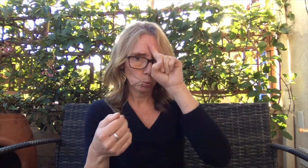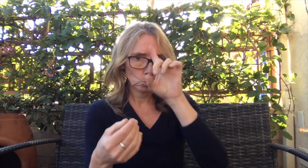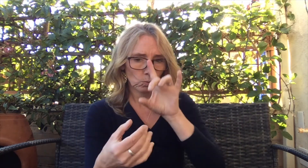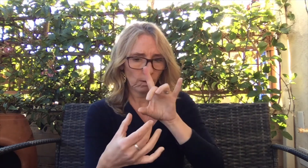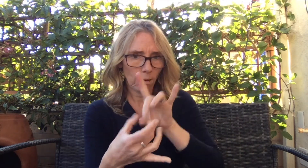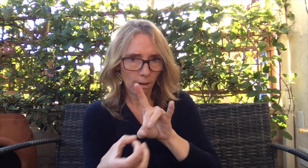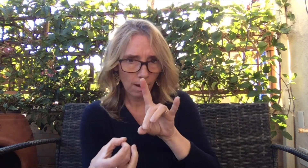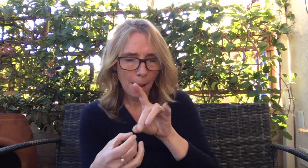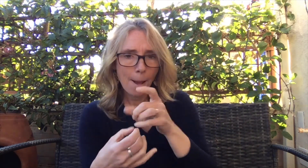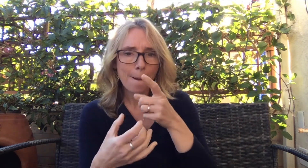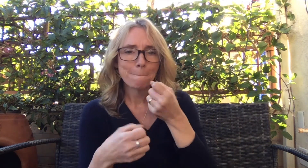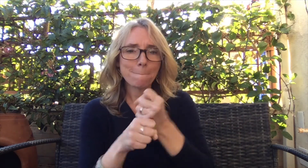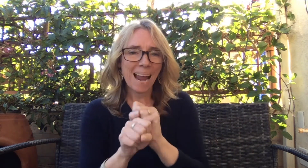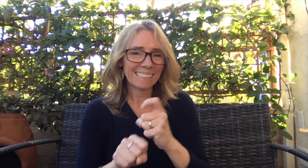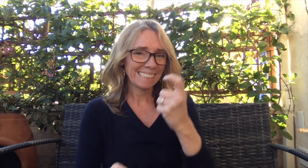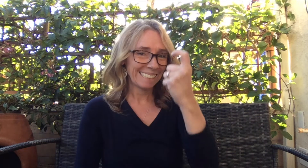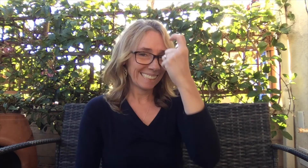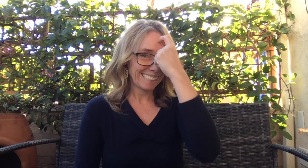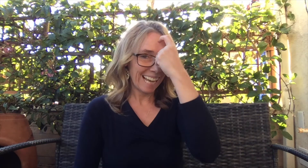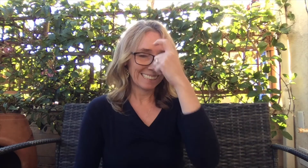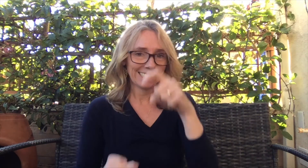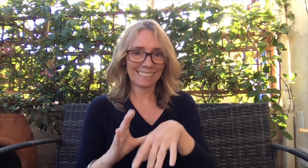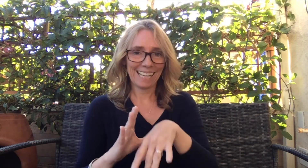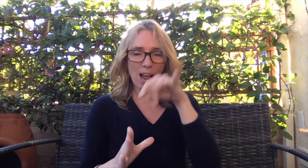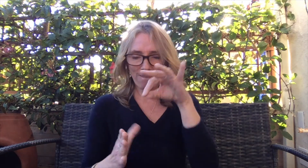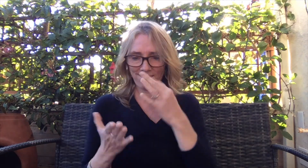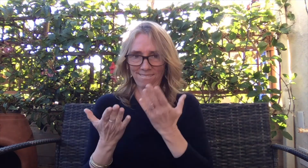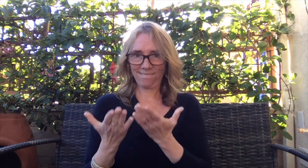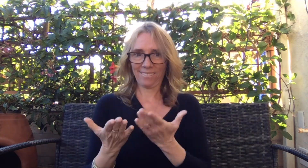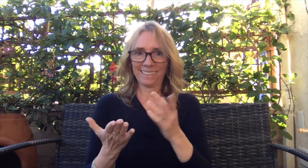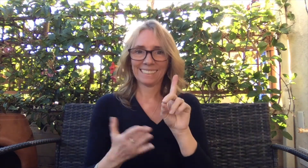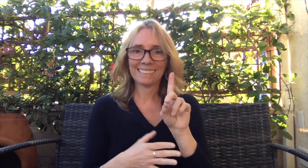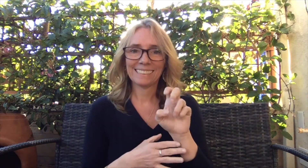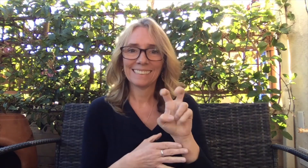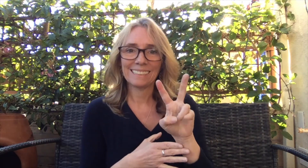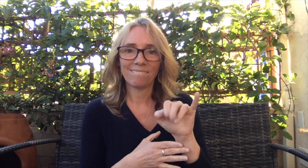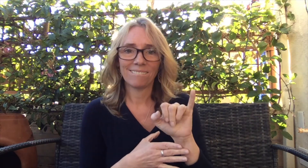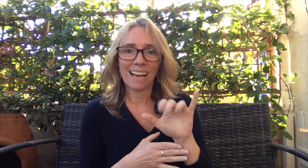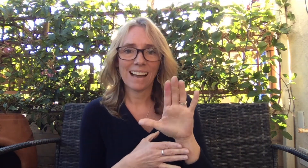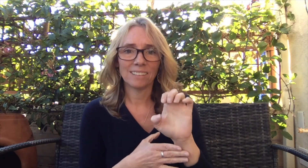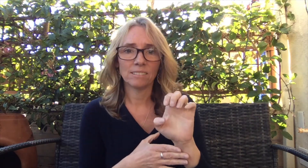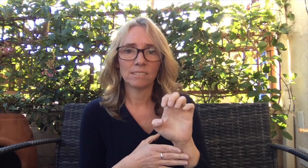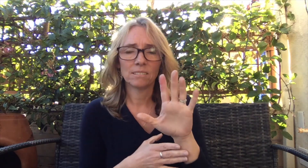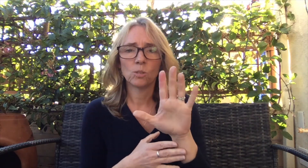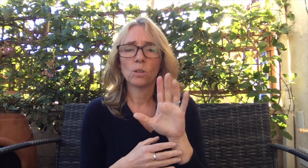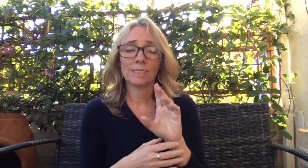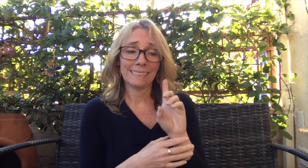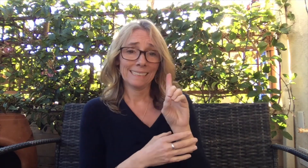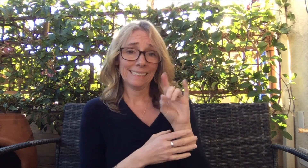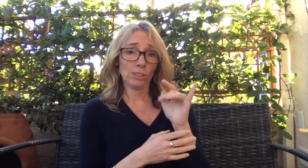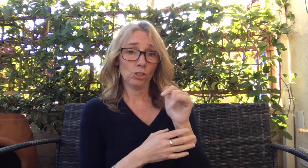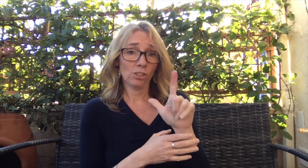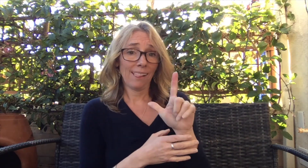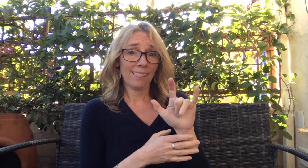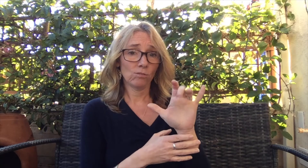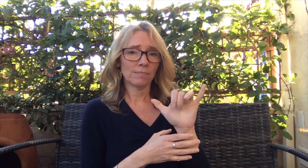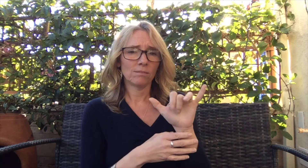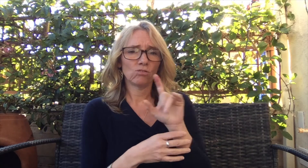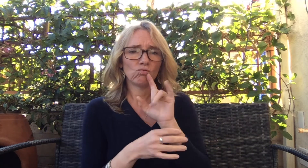requires processing, cognition, making sense out of devices. So